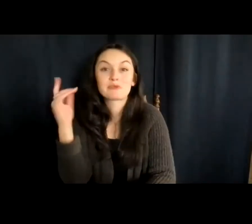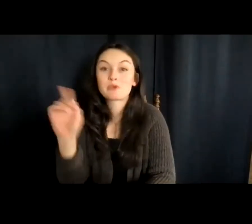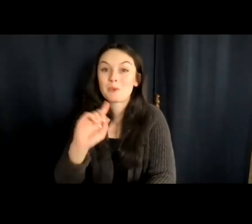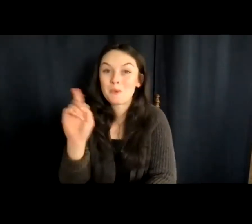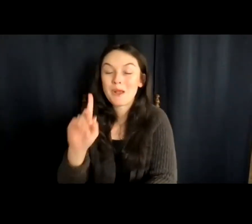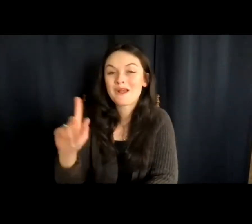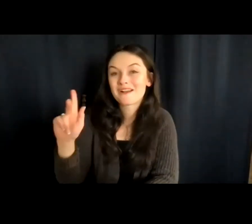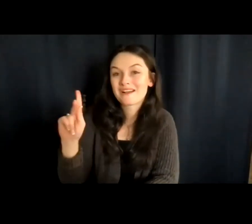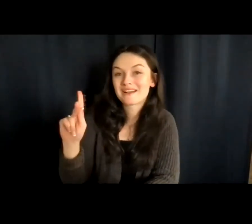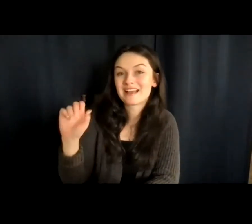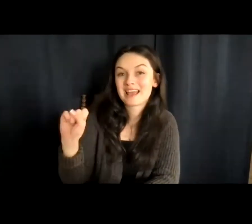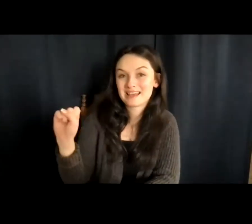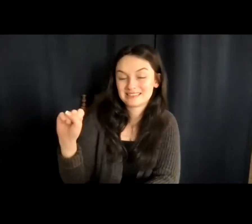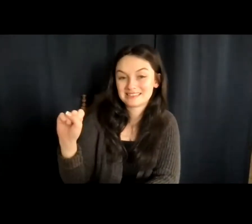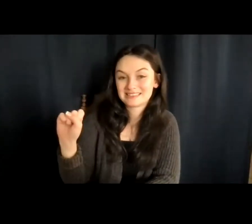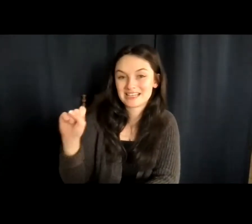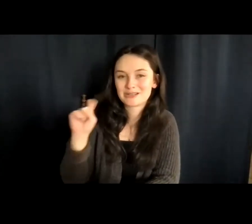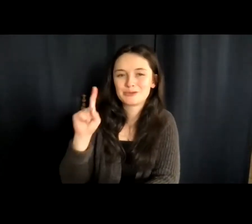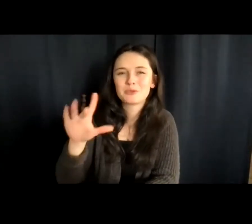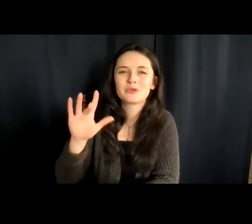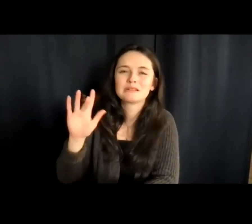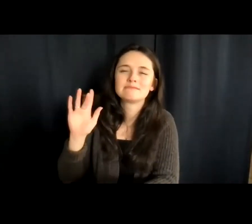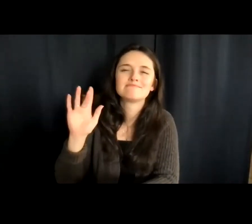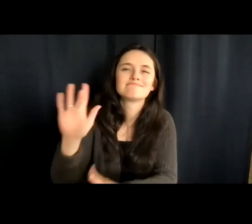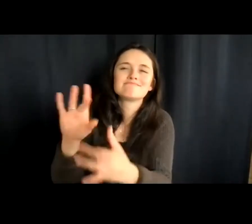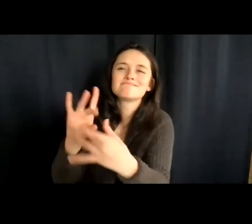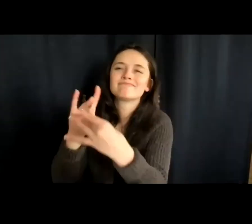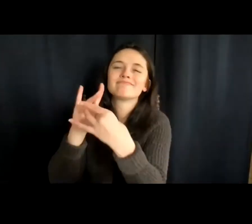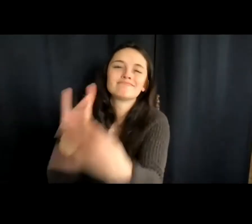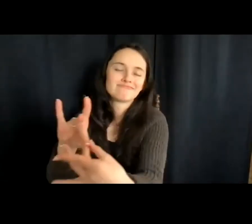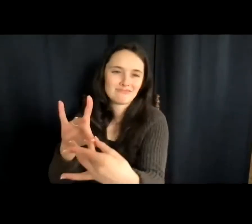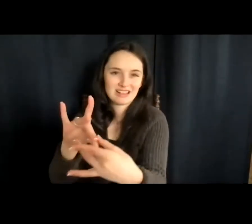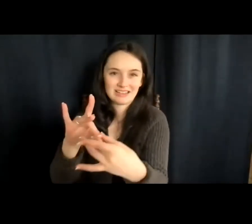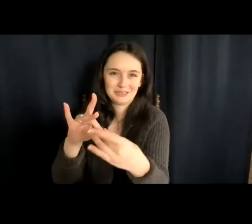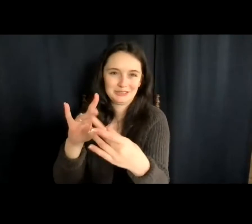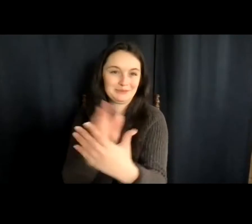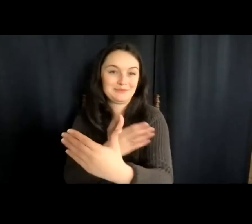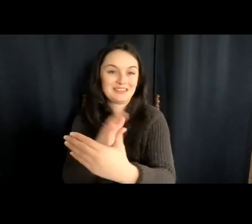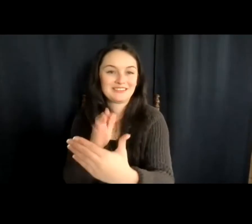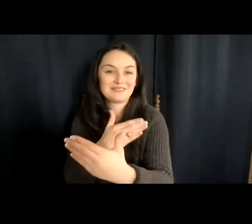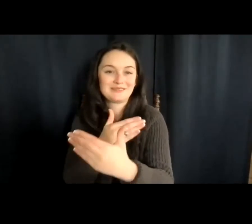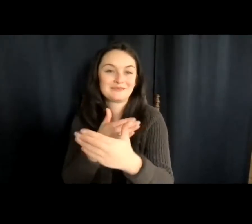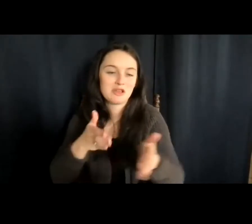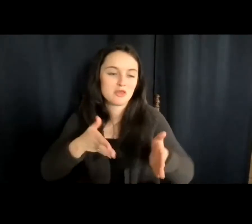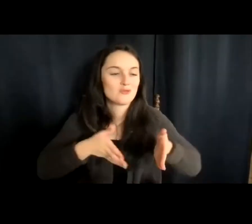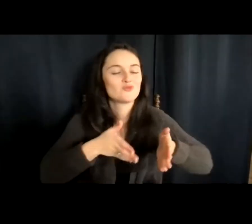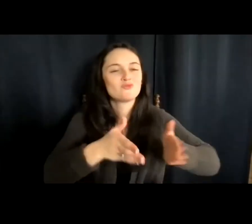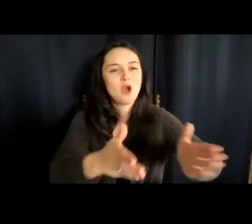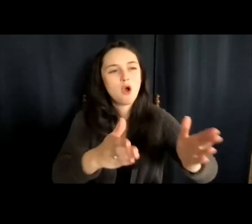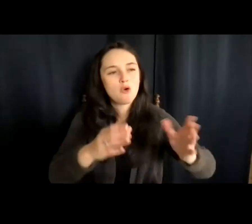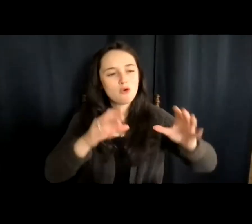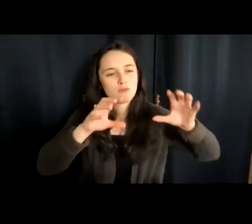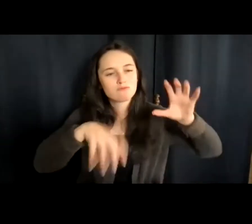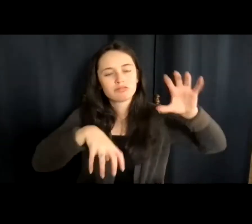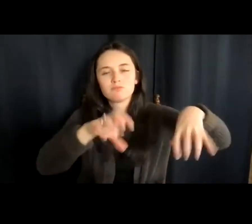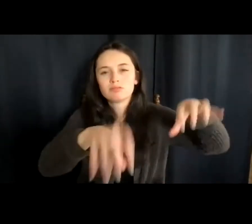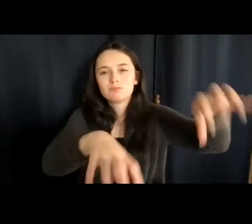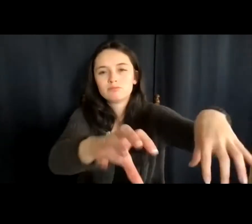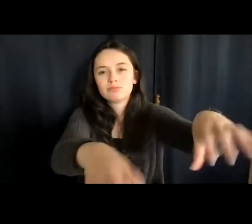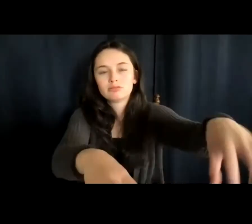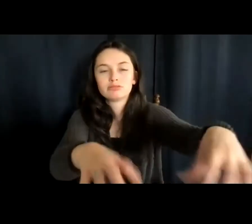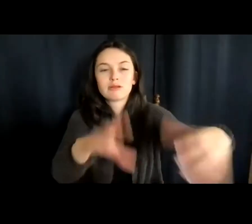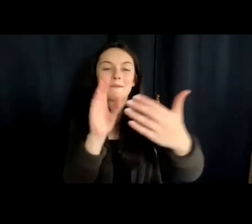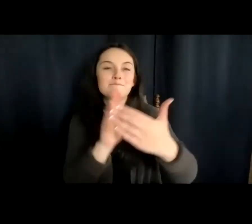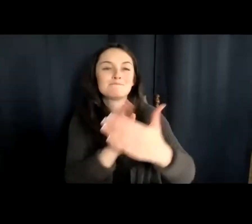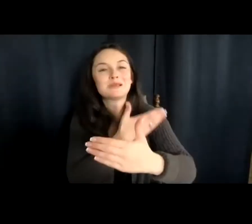could reach out and feel the music. The avenues were lined with jazz clubs, street bands, and folks harmonizing